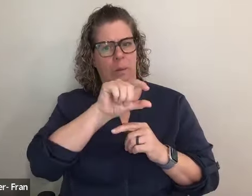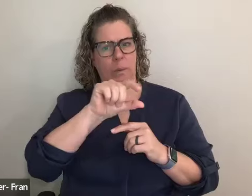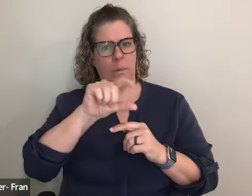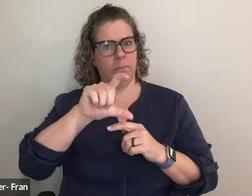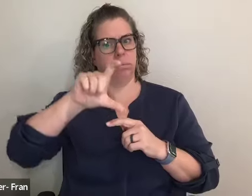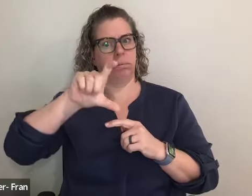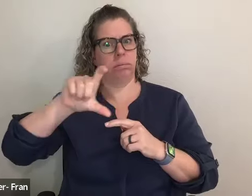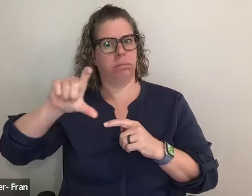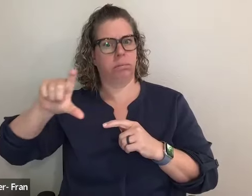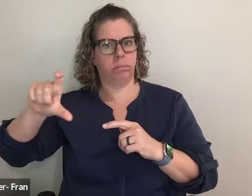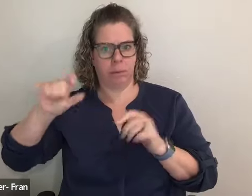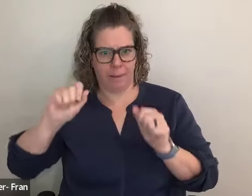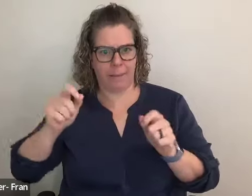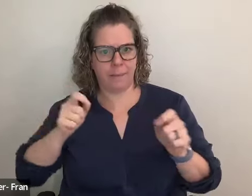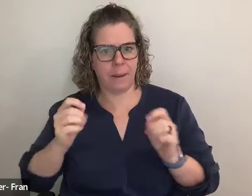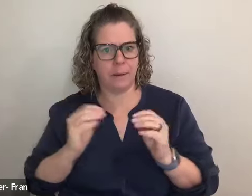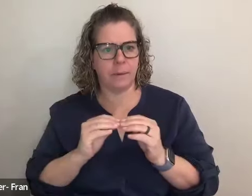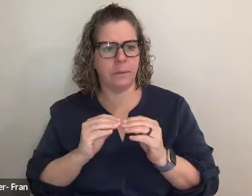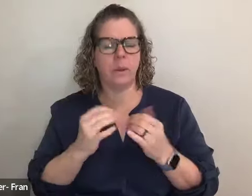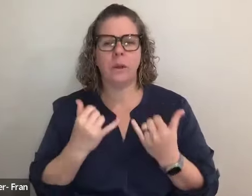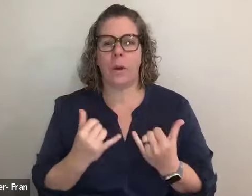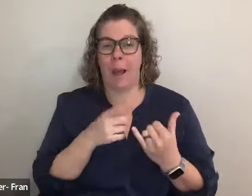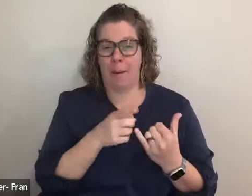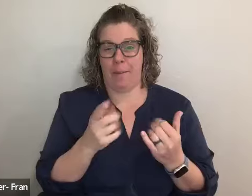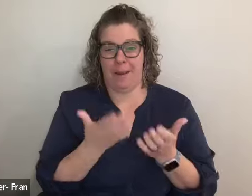And so now I invite you to think about where you are.